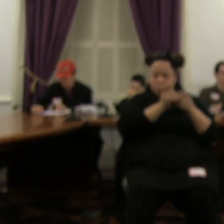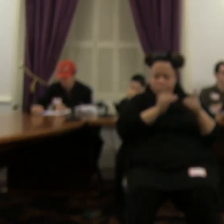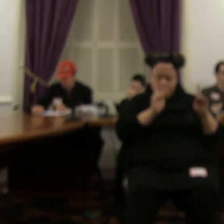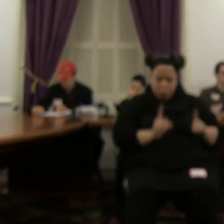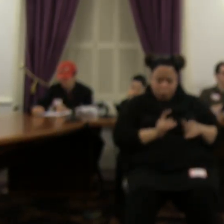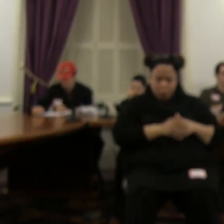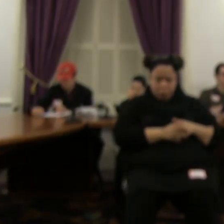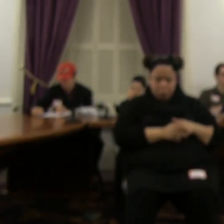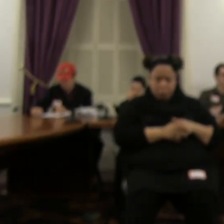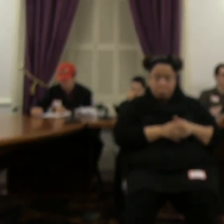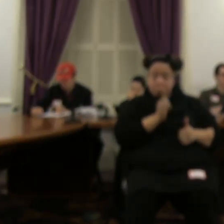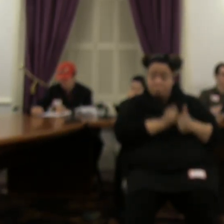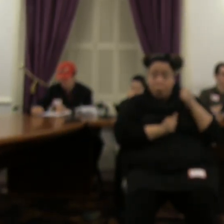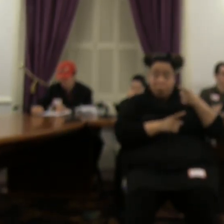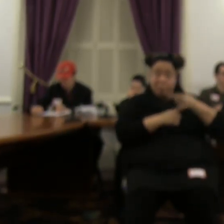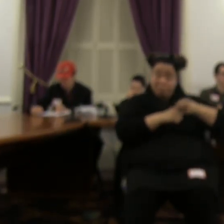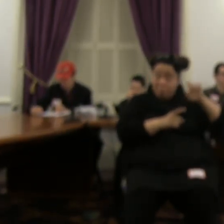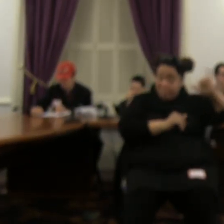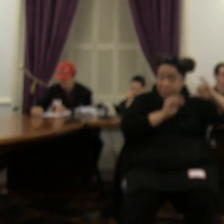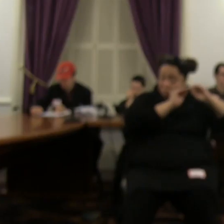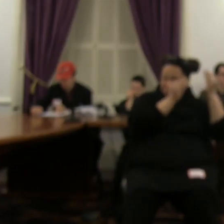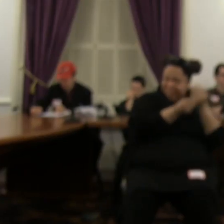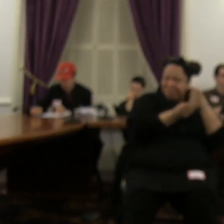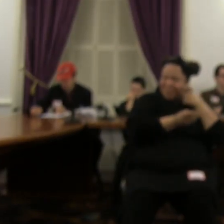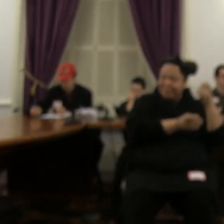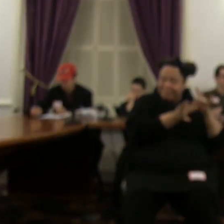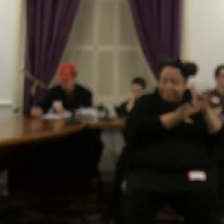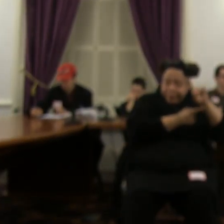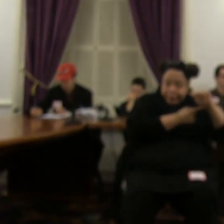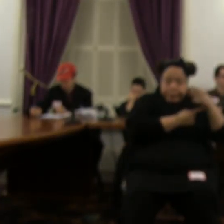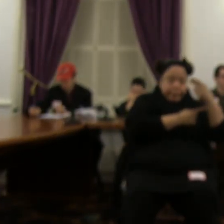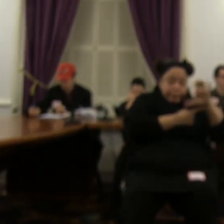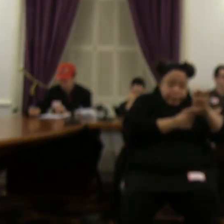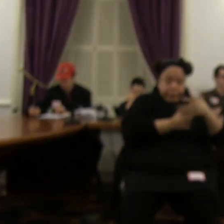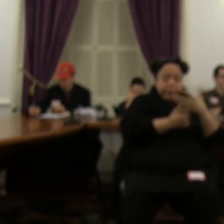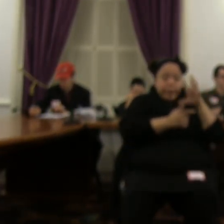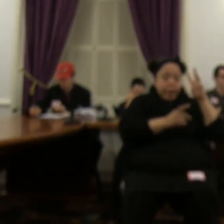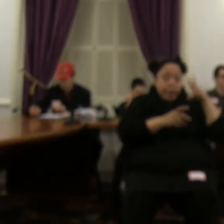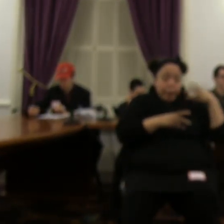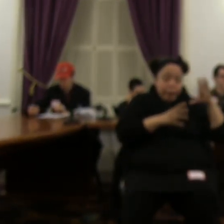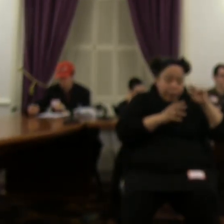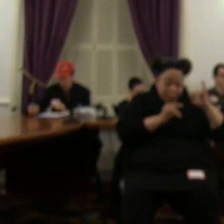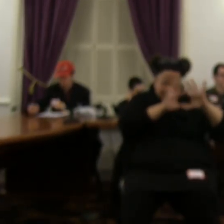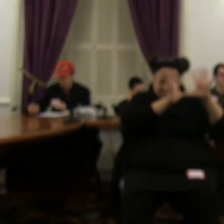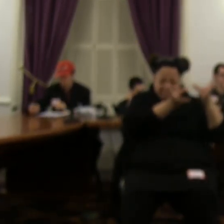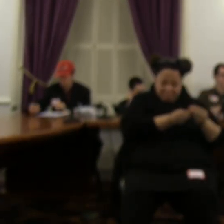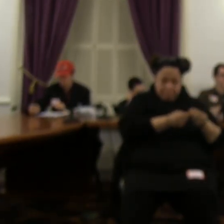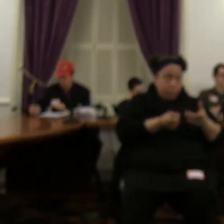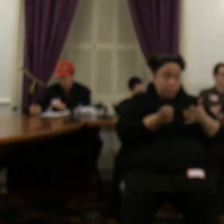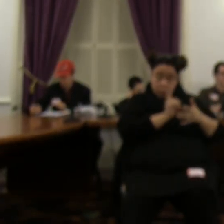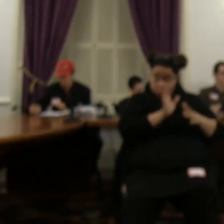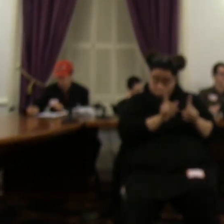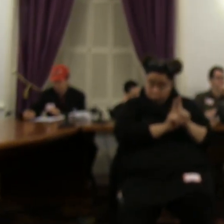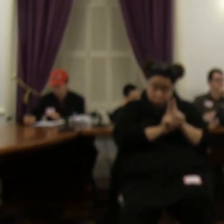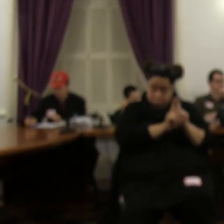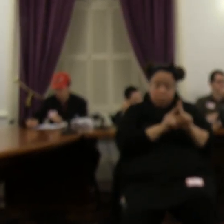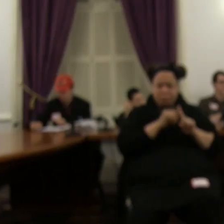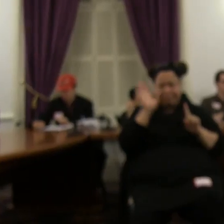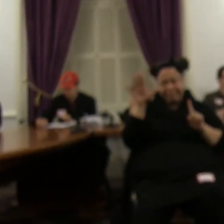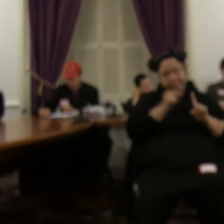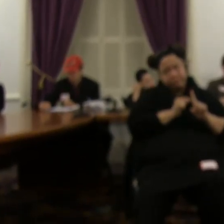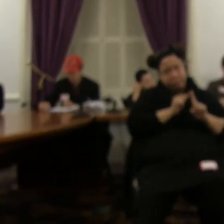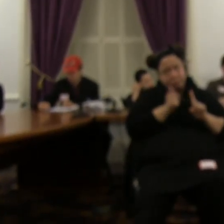make sure, since a couple of you have mentioned workers from designated agencies being the ones who provide